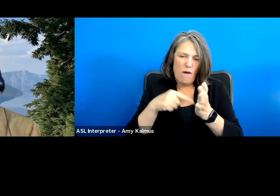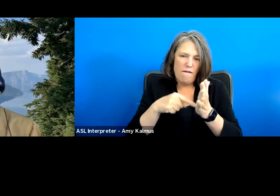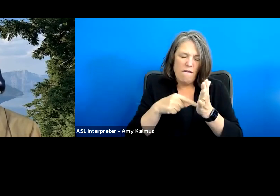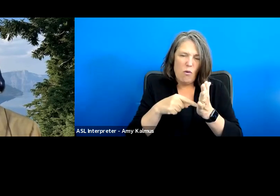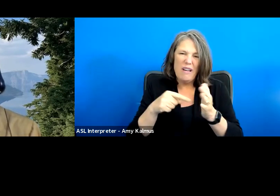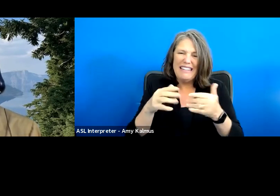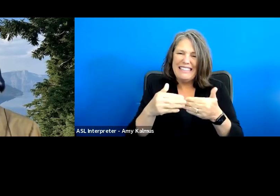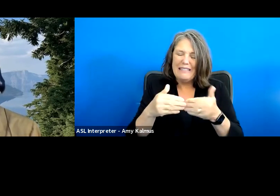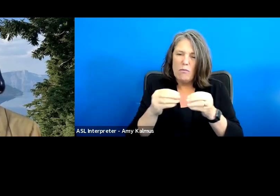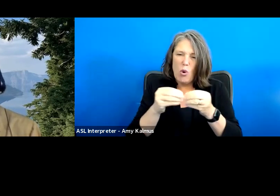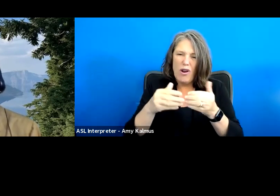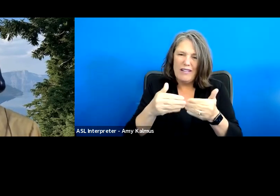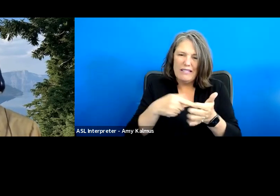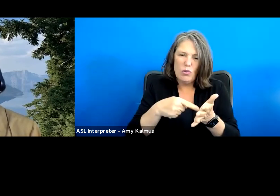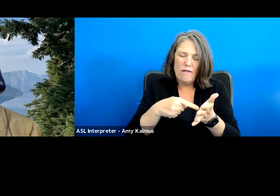housing.